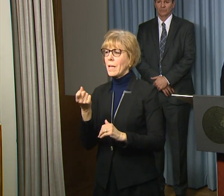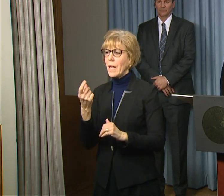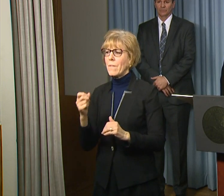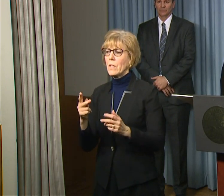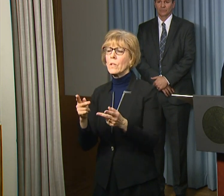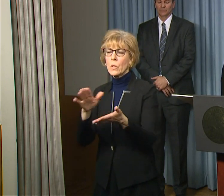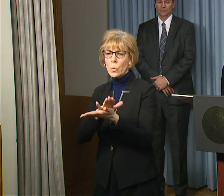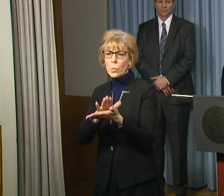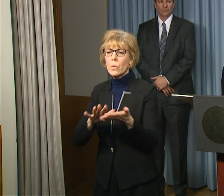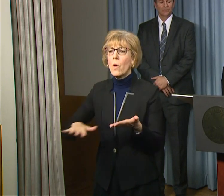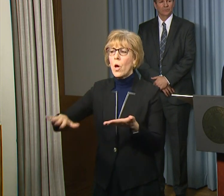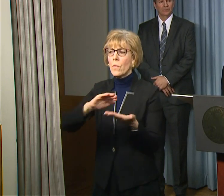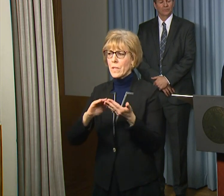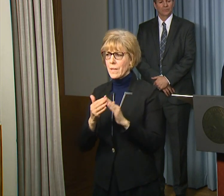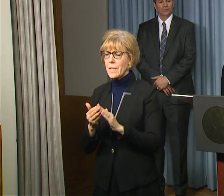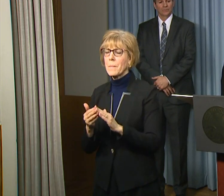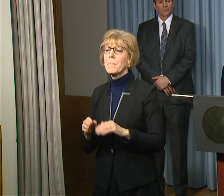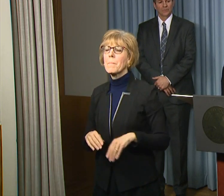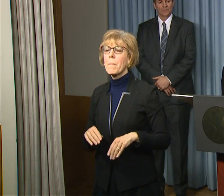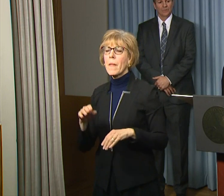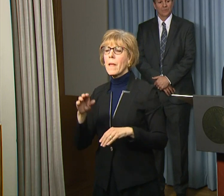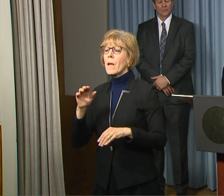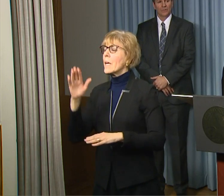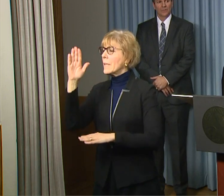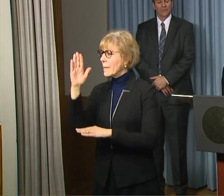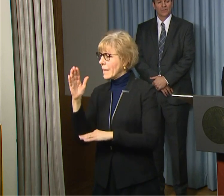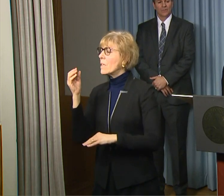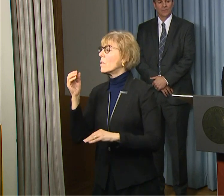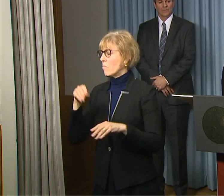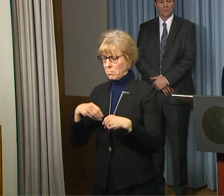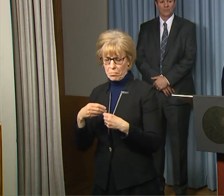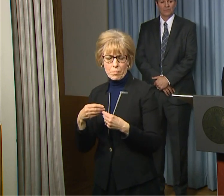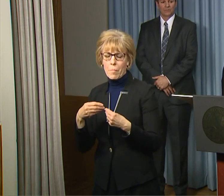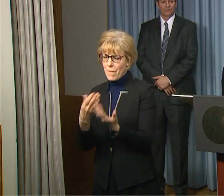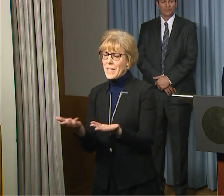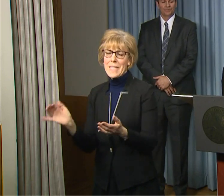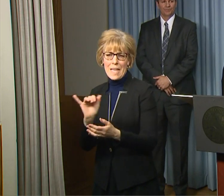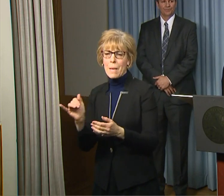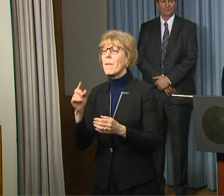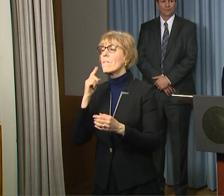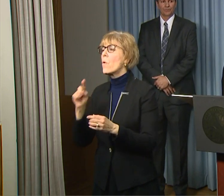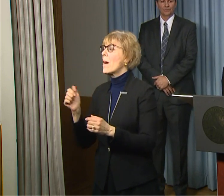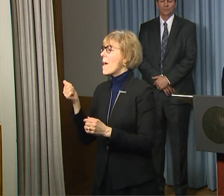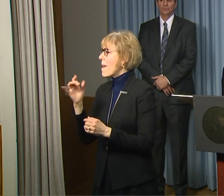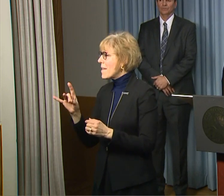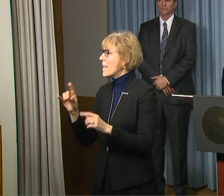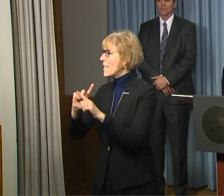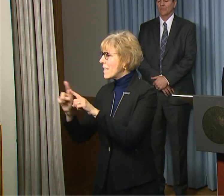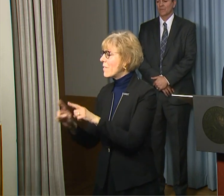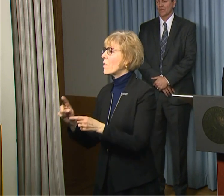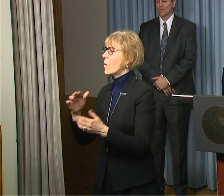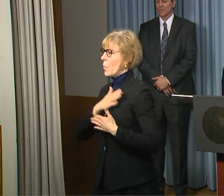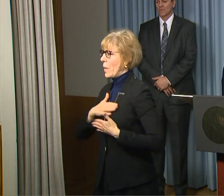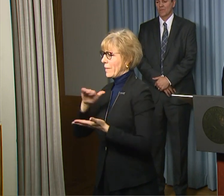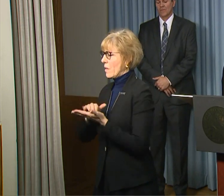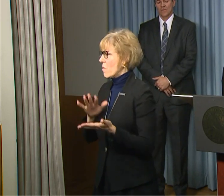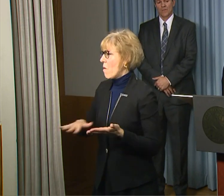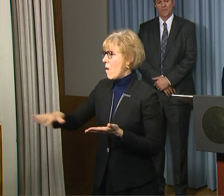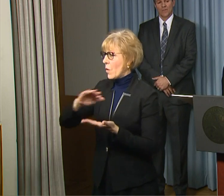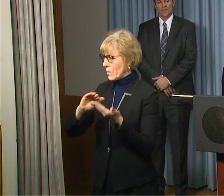city. Dinner will be served in a similar fashion at 18 recreation centers throughout the city.